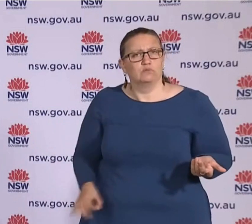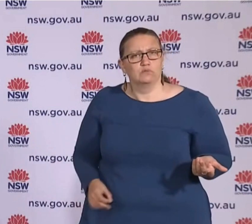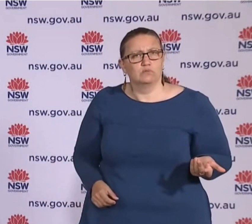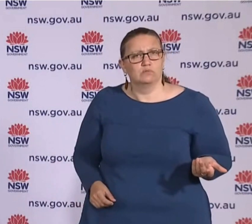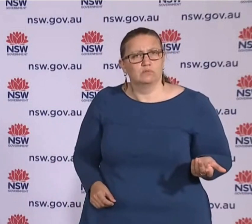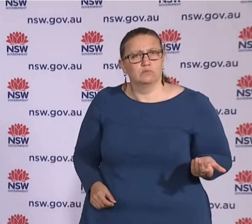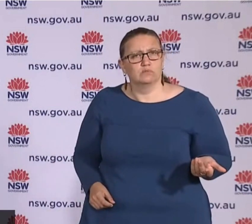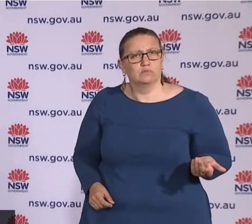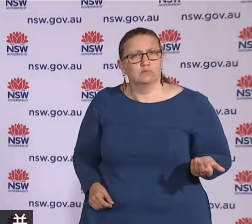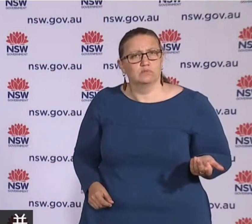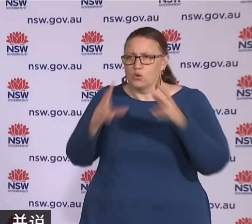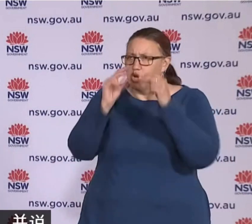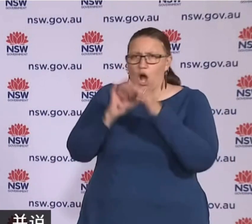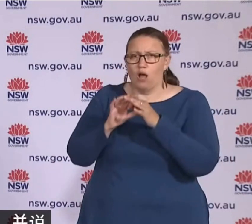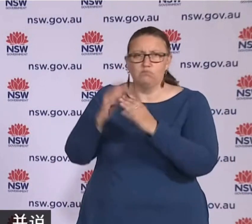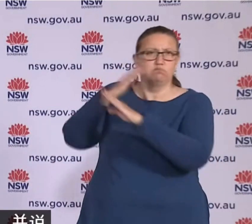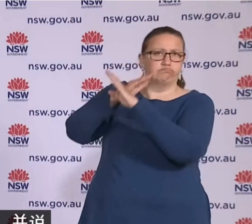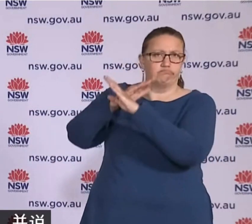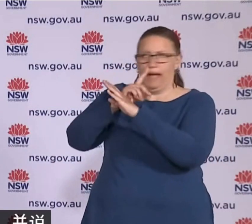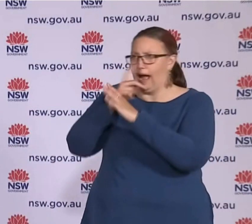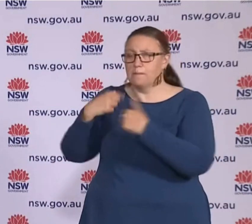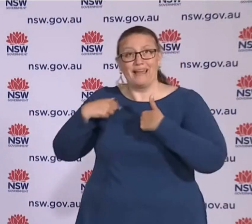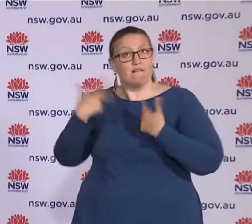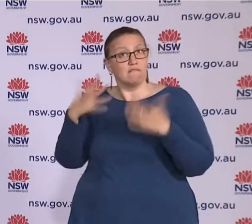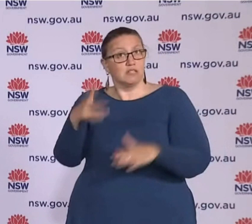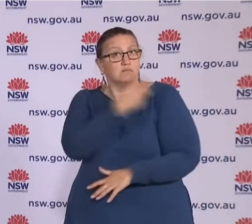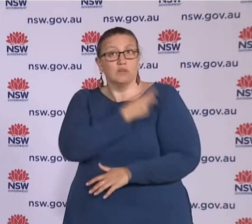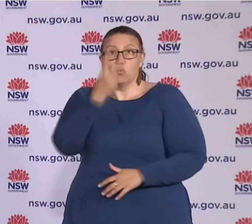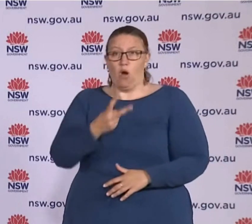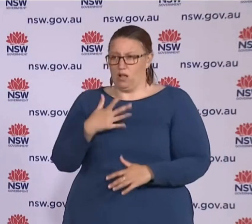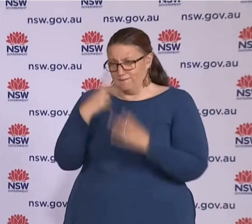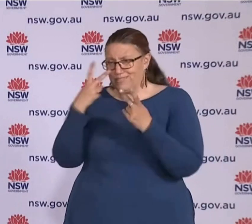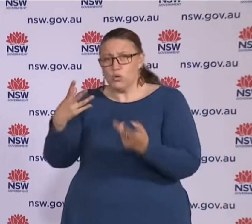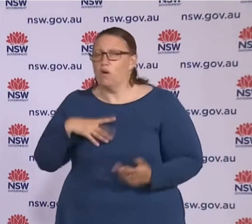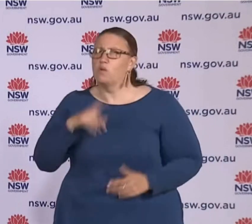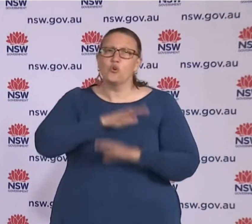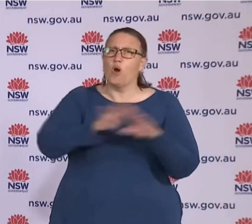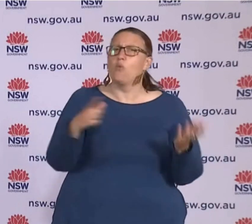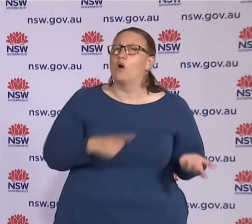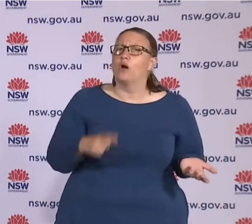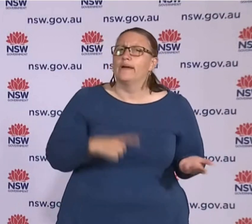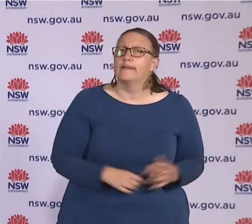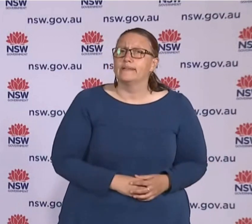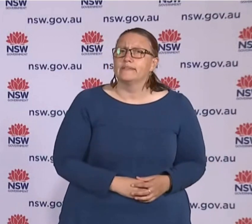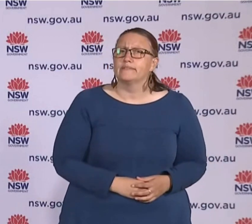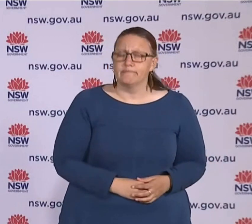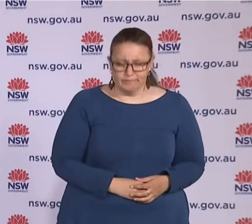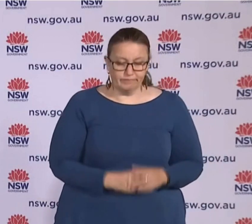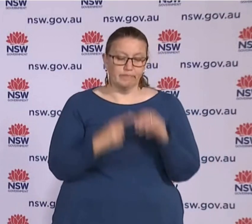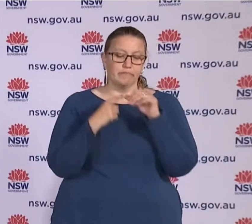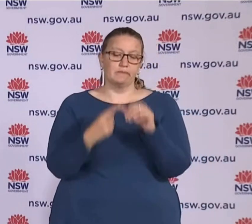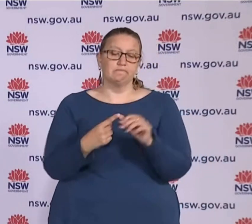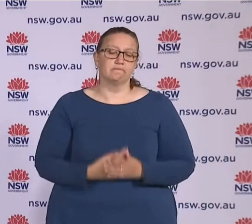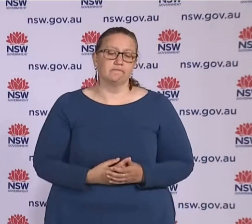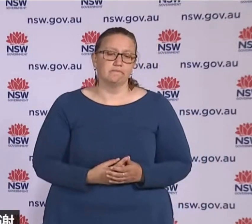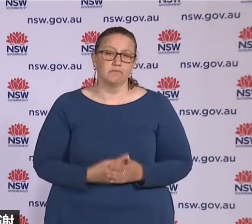aged care facilities visits and just say that I really recognise the importance of that social engagement for elderly people,